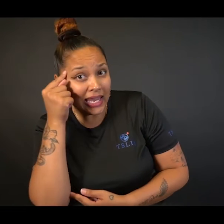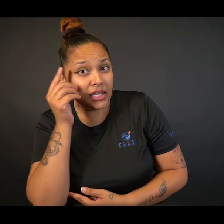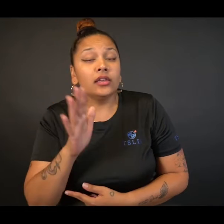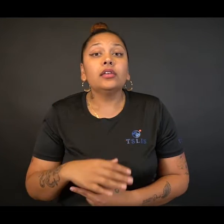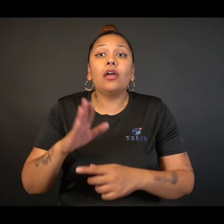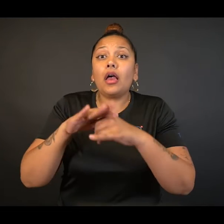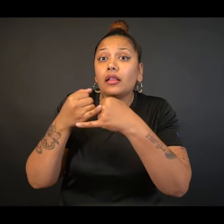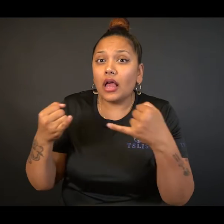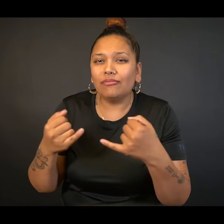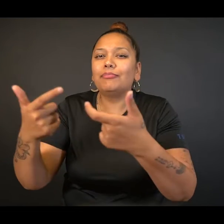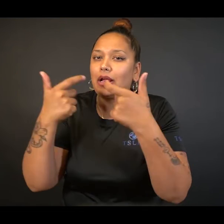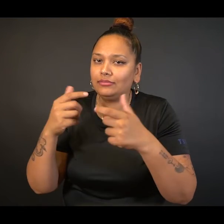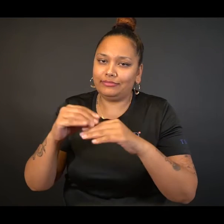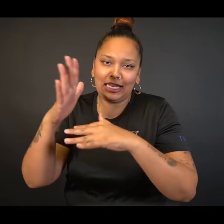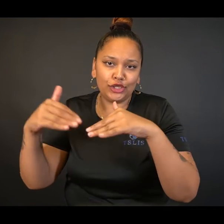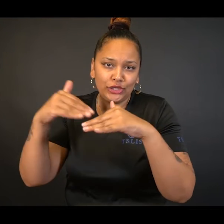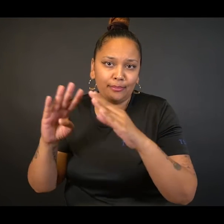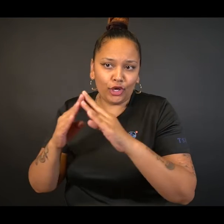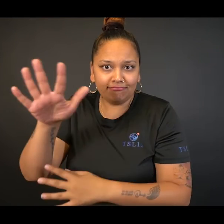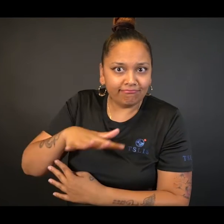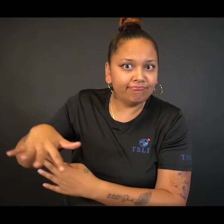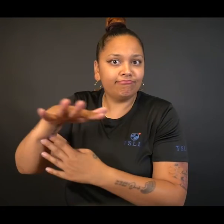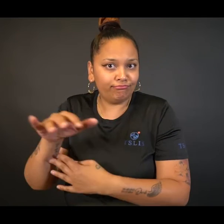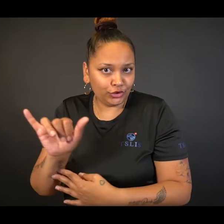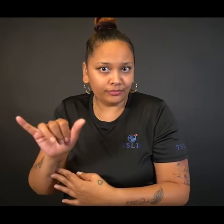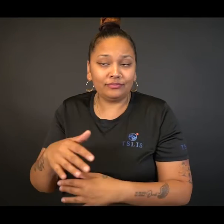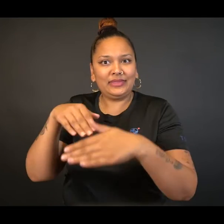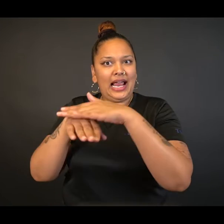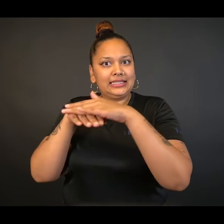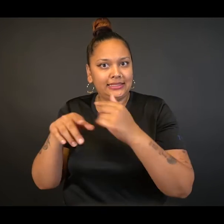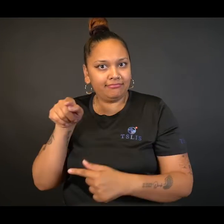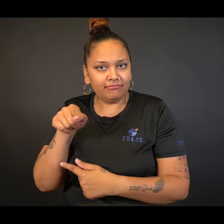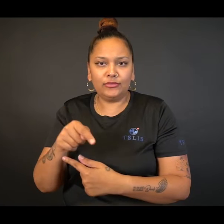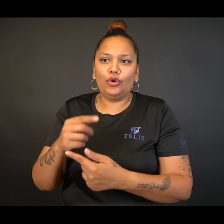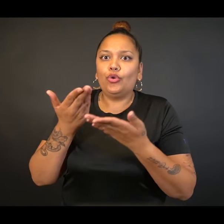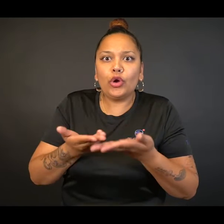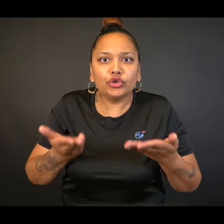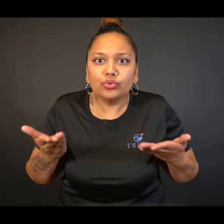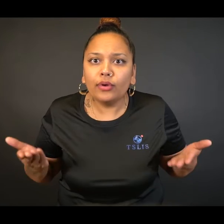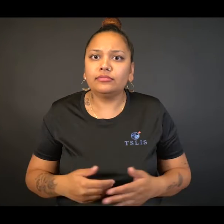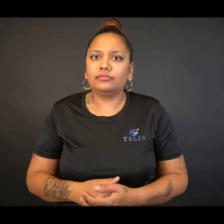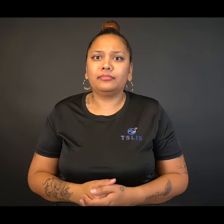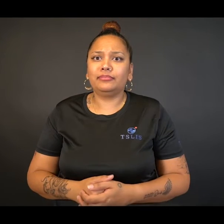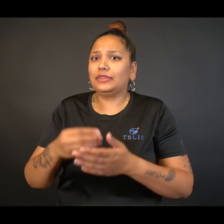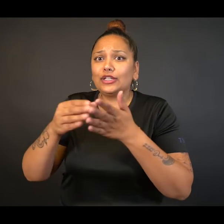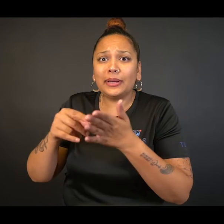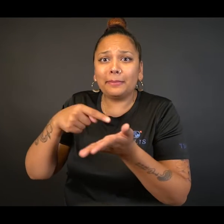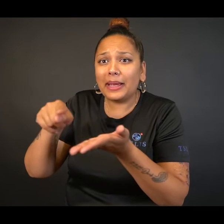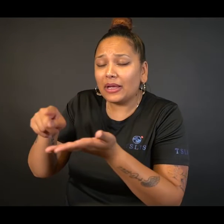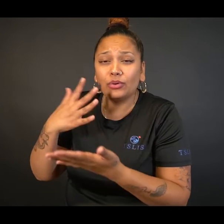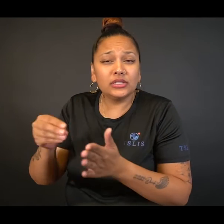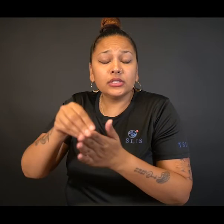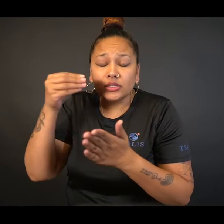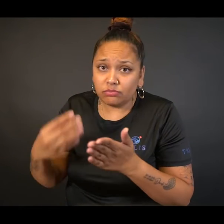connectivity barriers within Indigenous communities. And of course, a lot of these accessible resources, there are costs involved with that